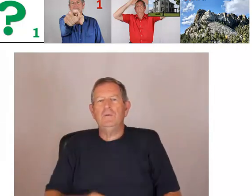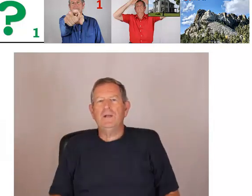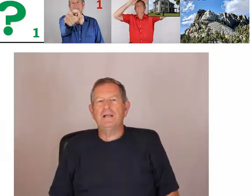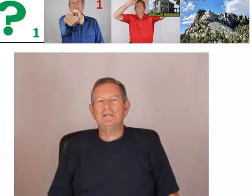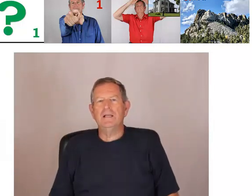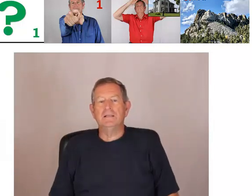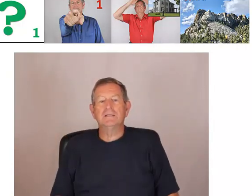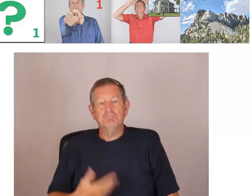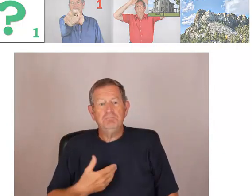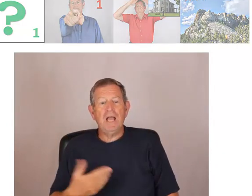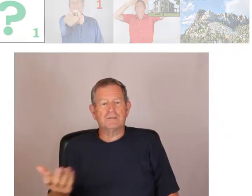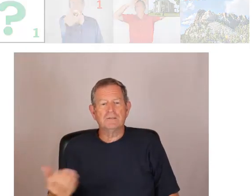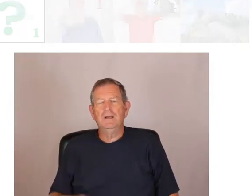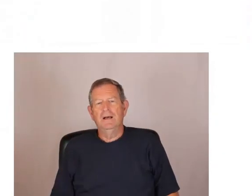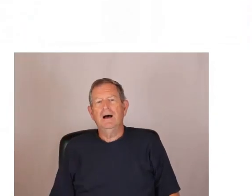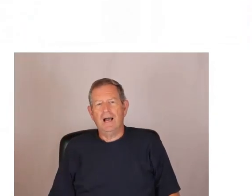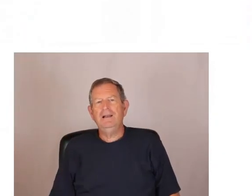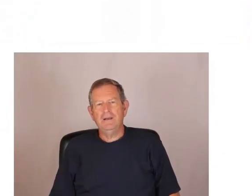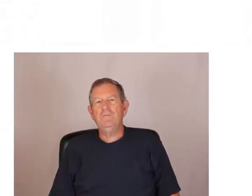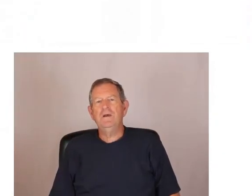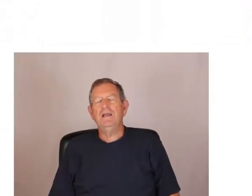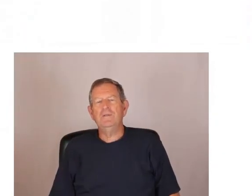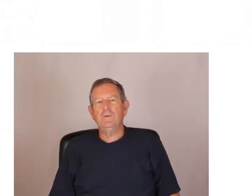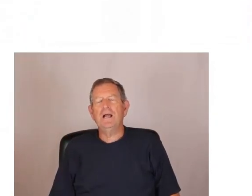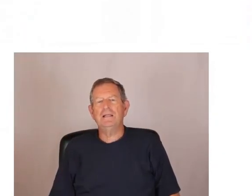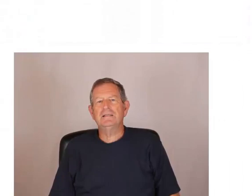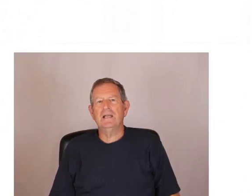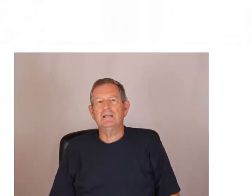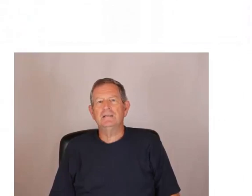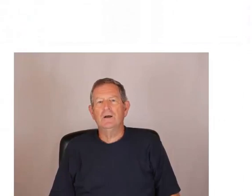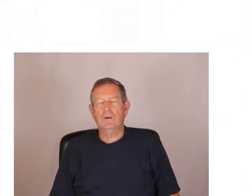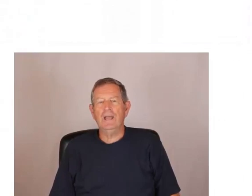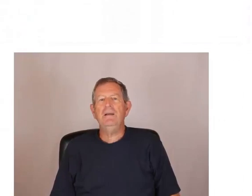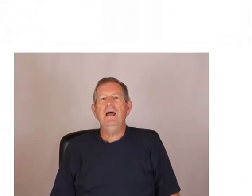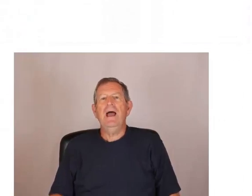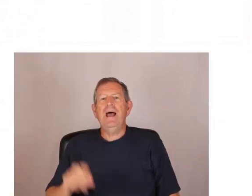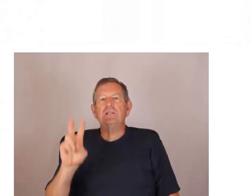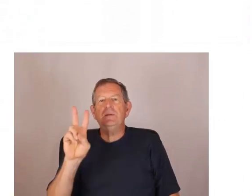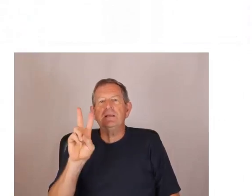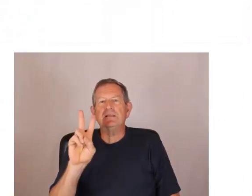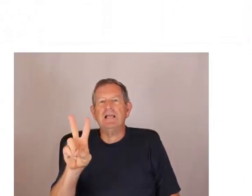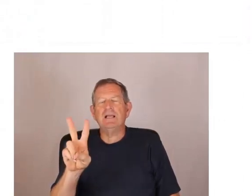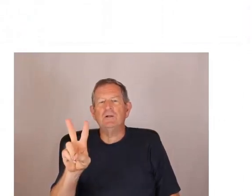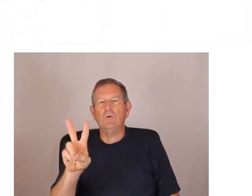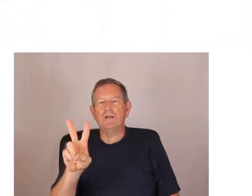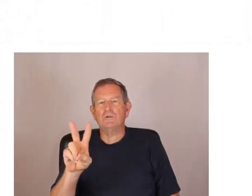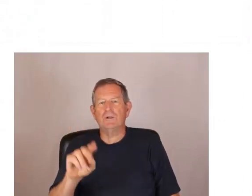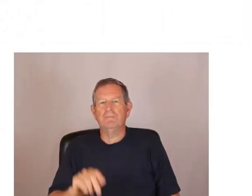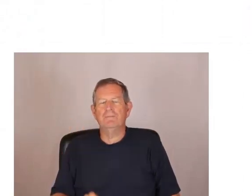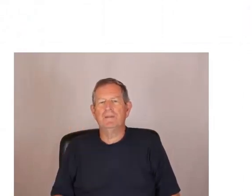United States? Yes, I live in the United States. Okay? Ask me the second question.